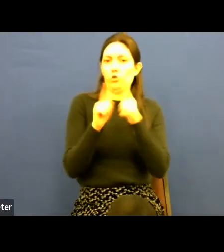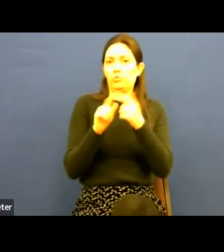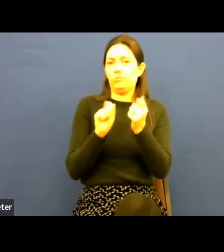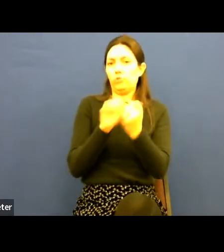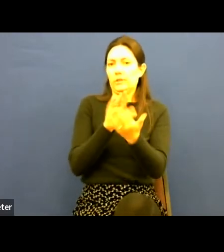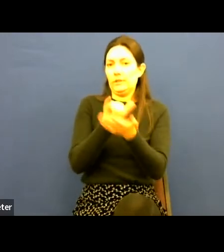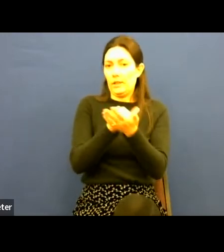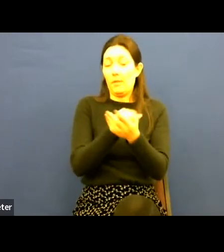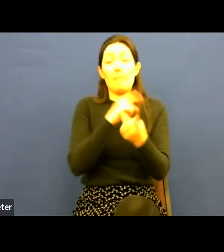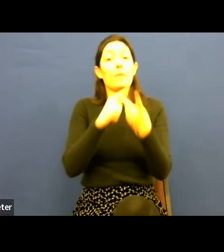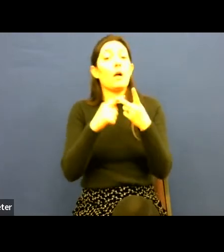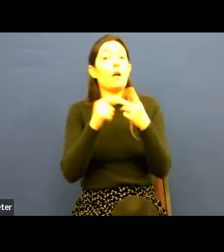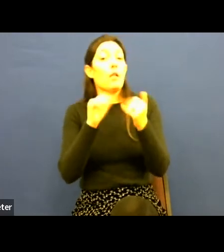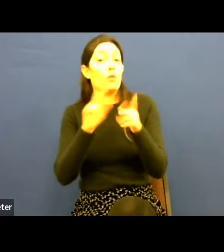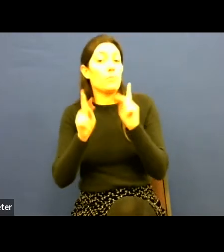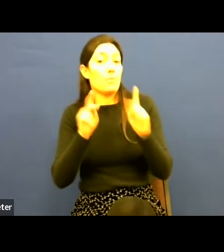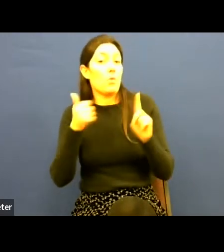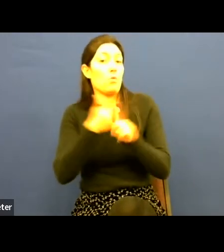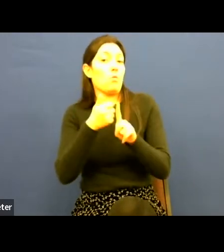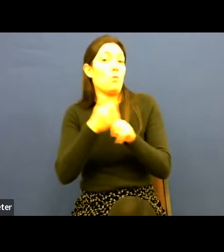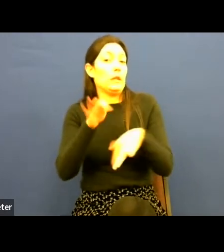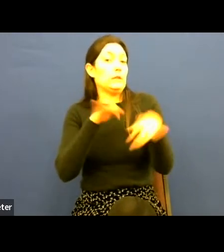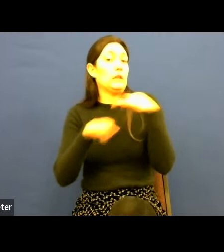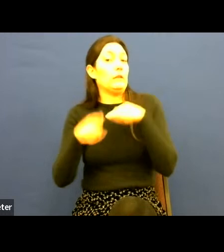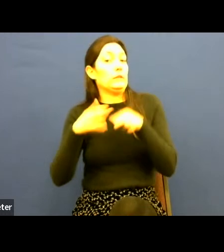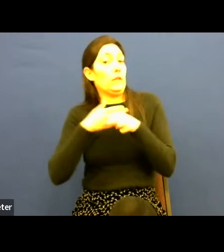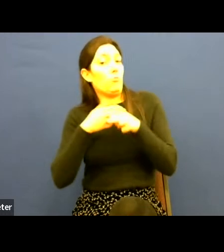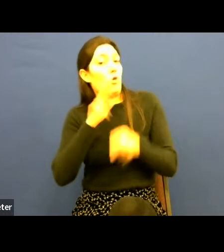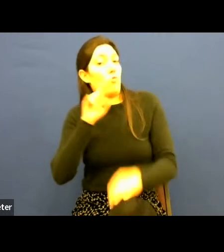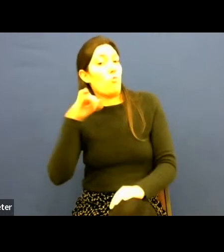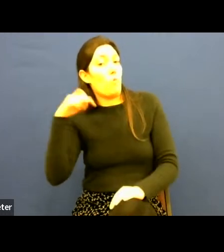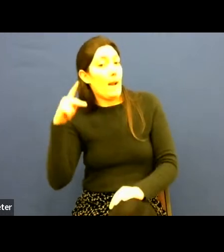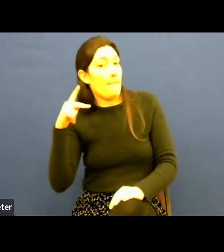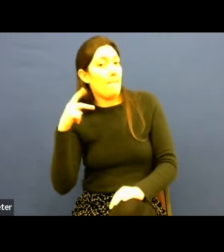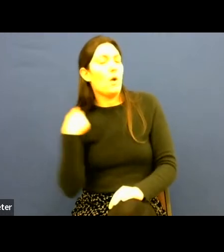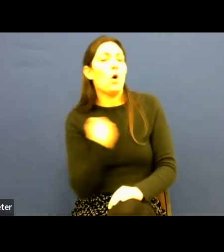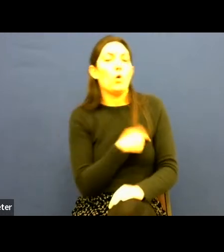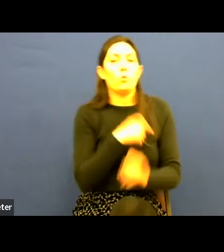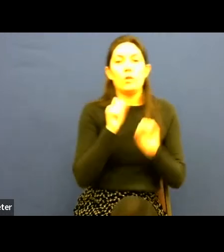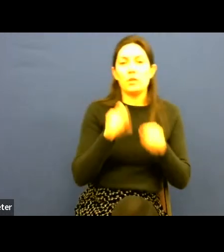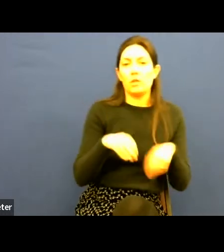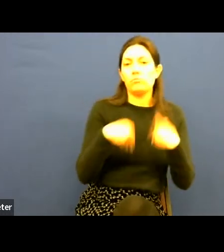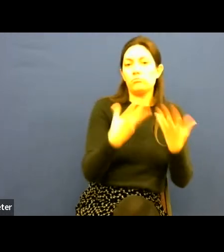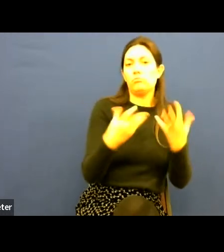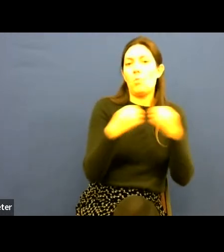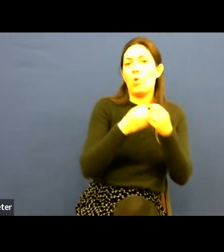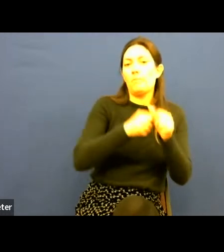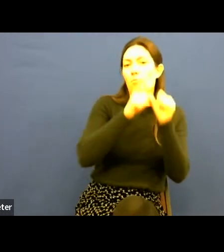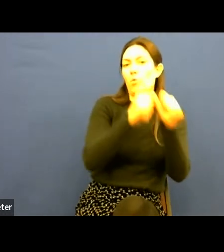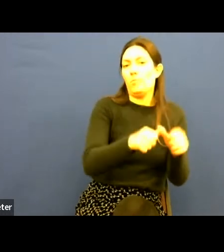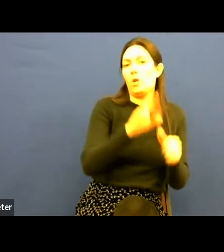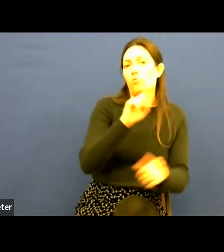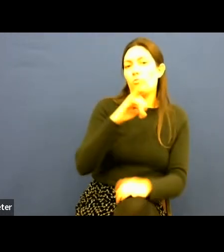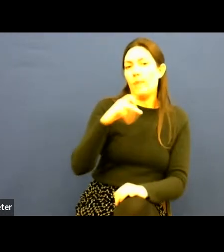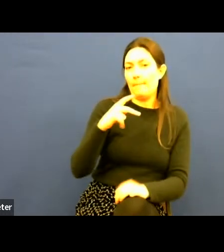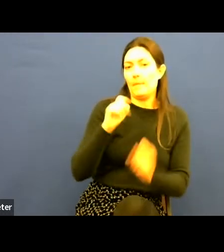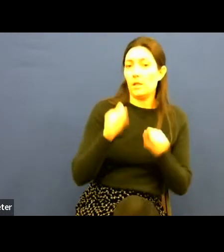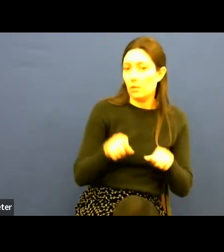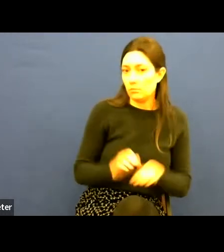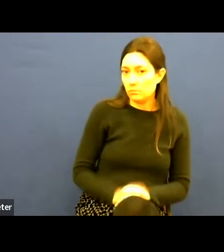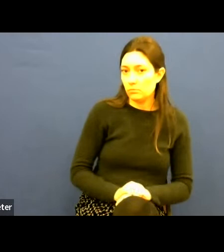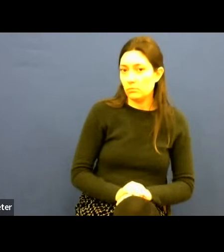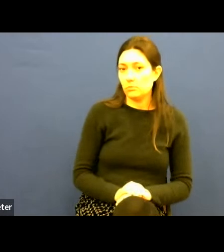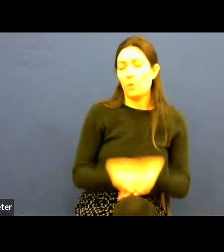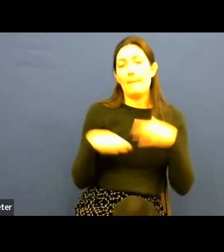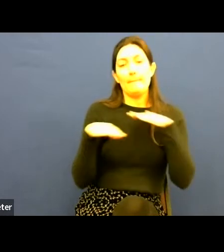also allows the people, instead of putting in a temporary ramp, that in the event that it's a more permanent situation, they could put in a permanent ramp. So